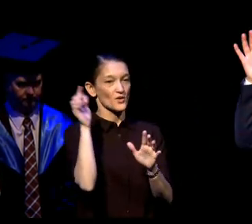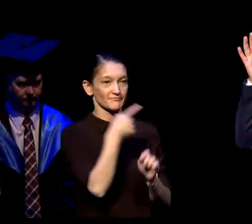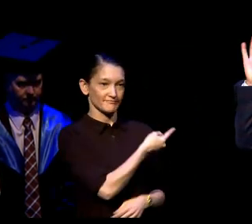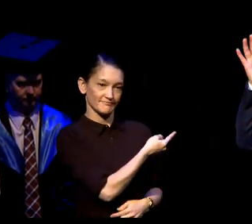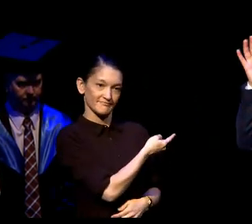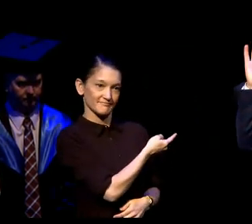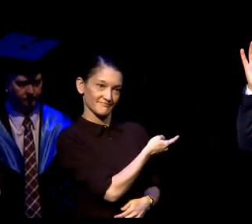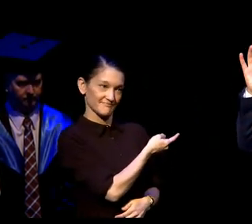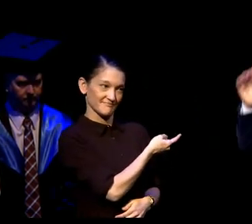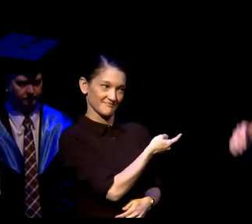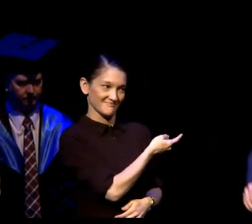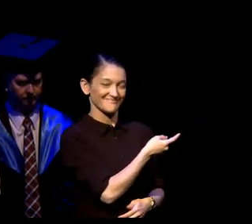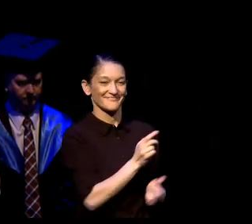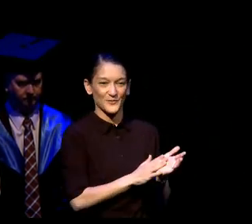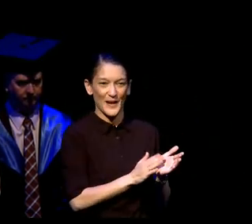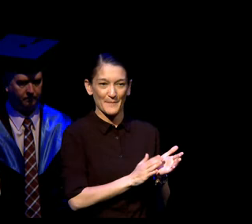is...